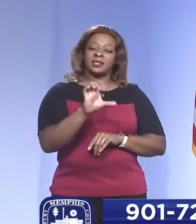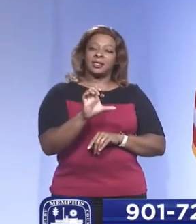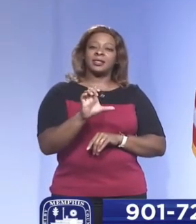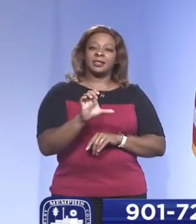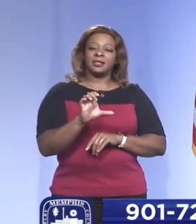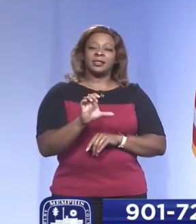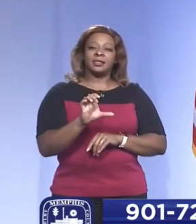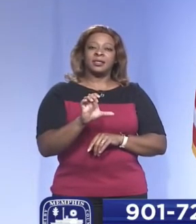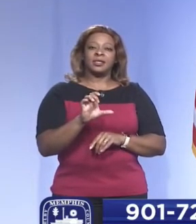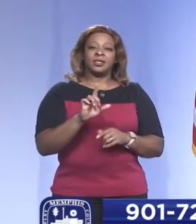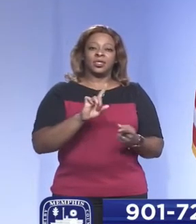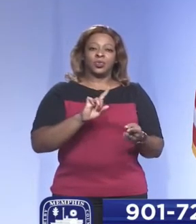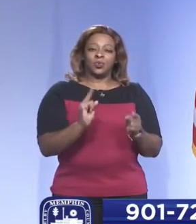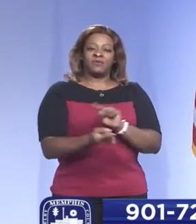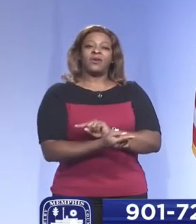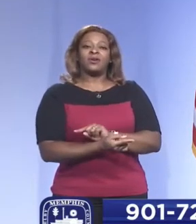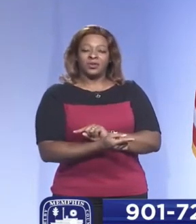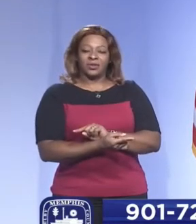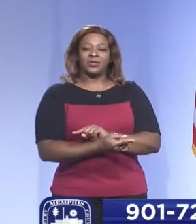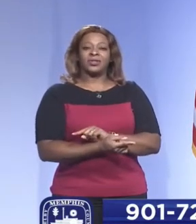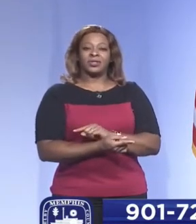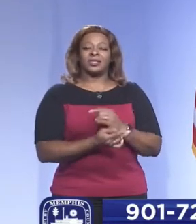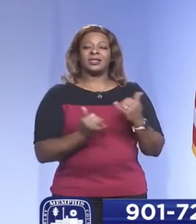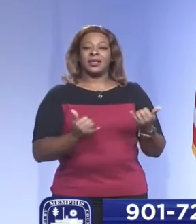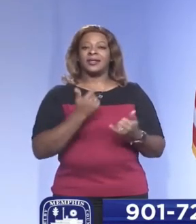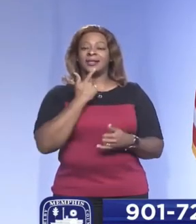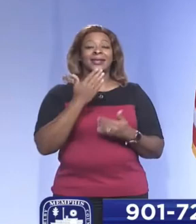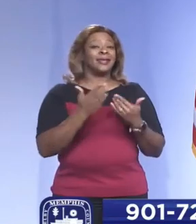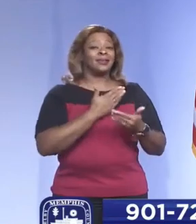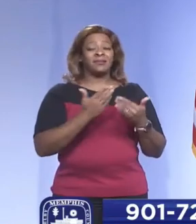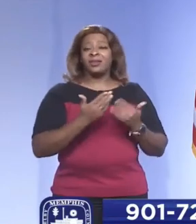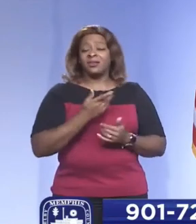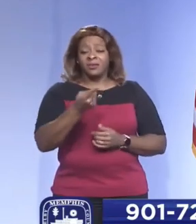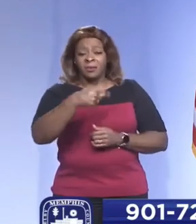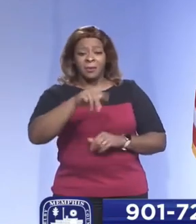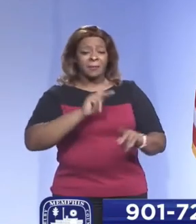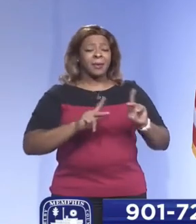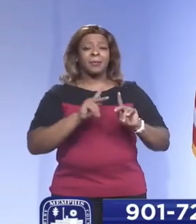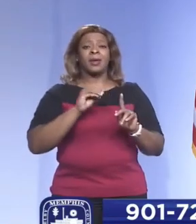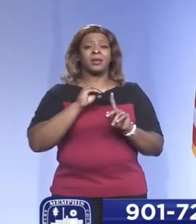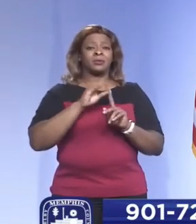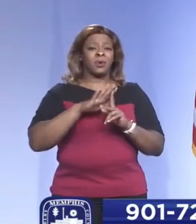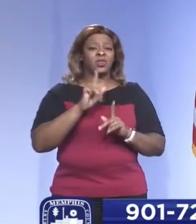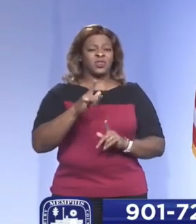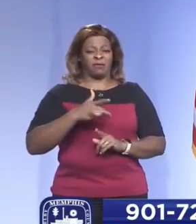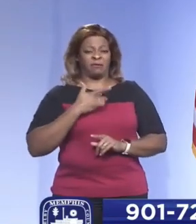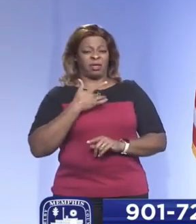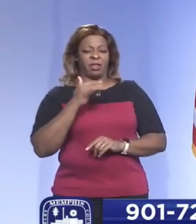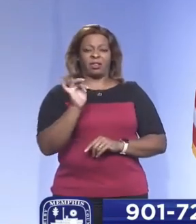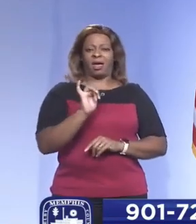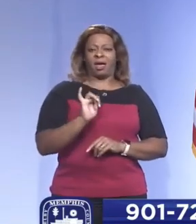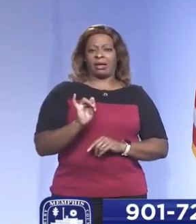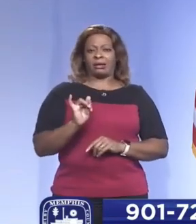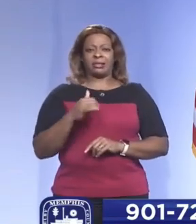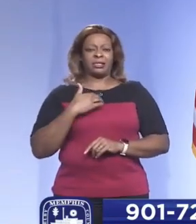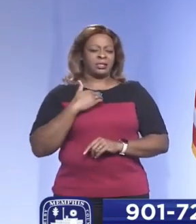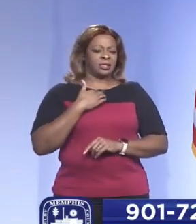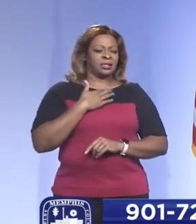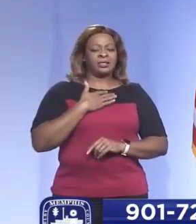been reversed to the point of saying, well, even if you've been exposed and you feel like